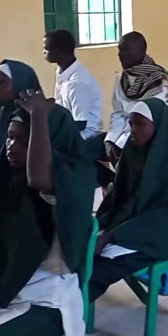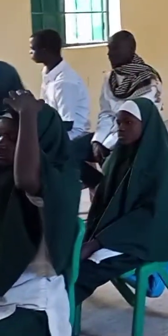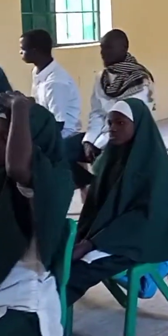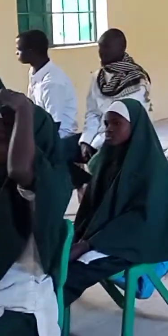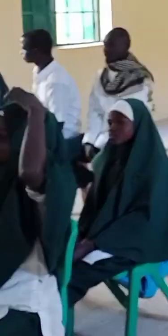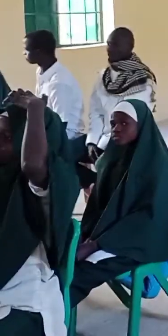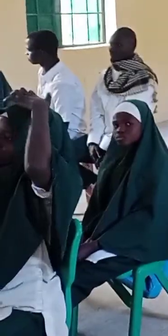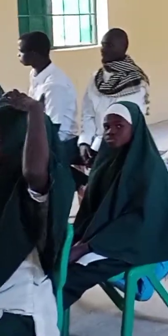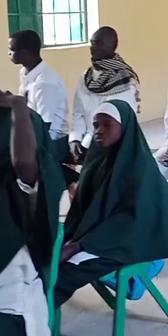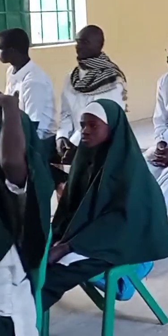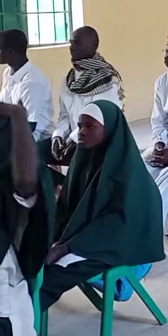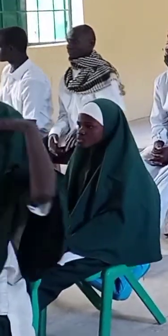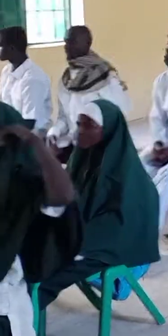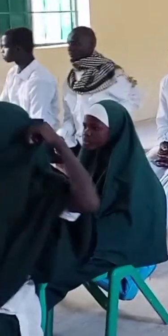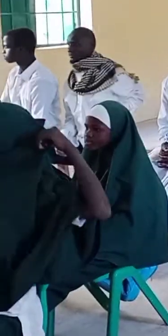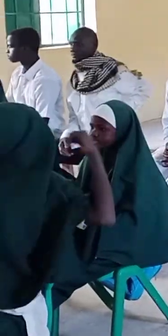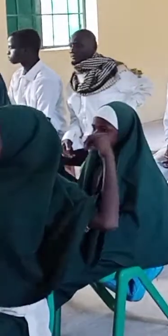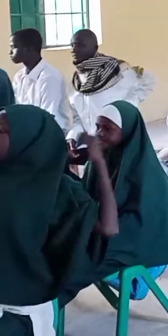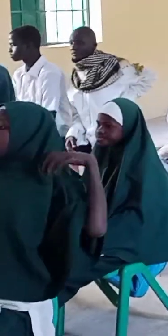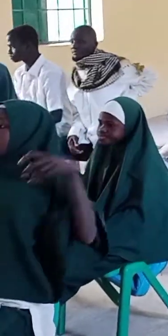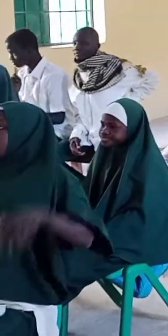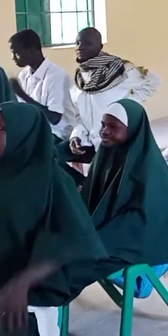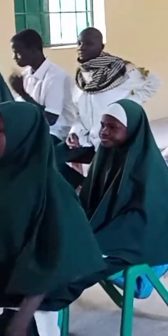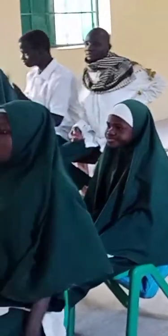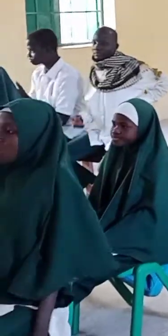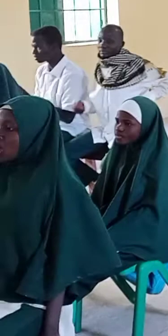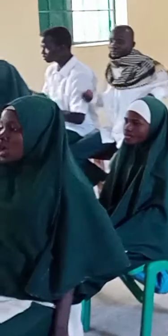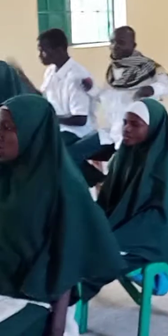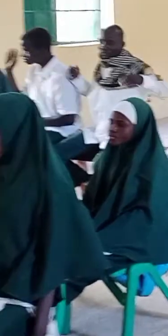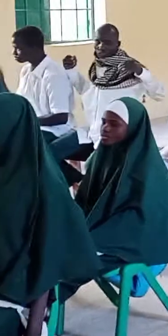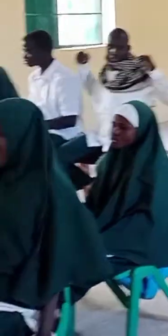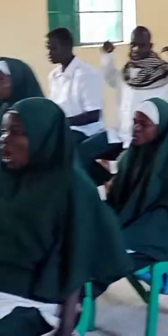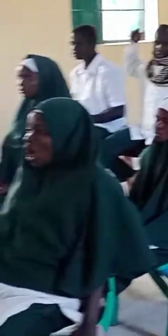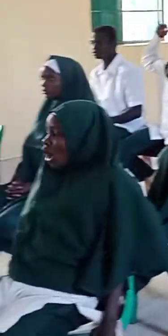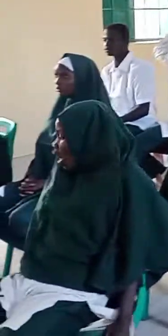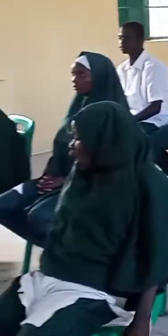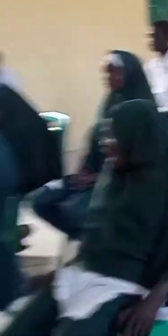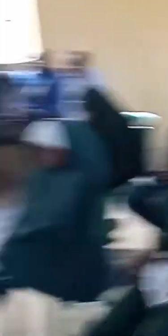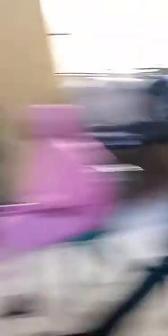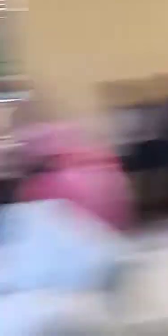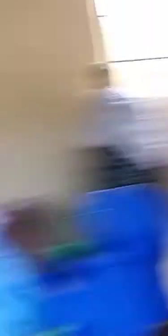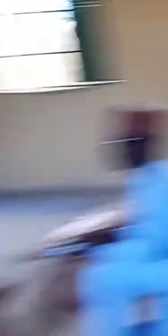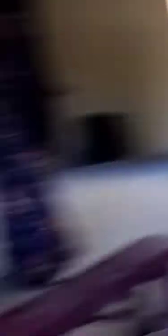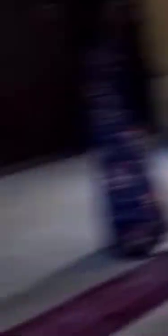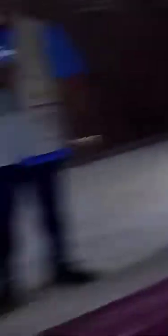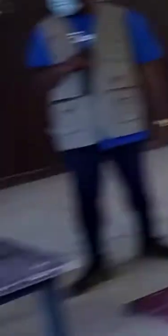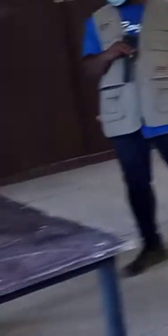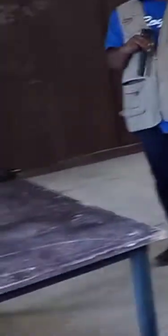If you say we are one, we should speak the language of one. Thank you all.